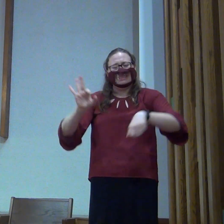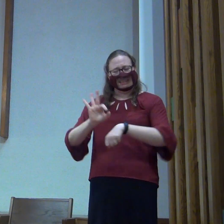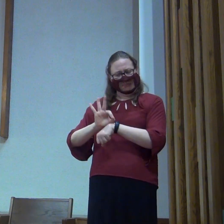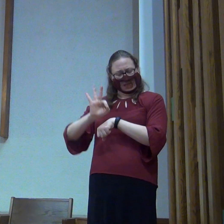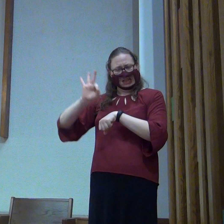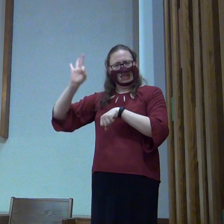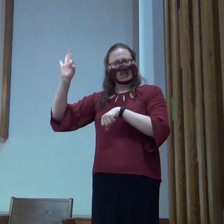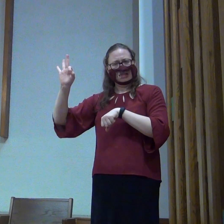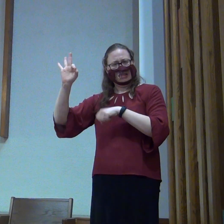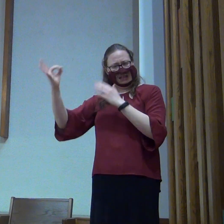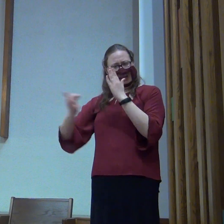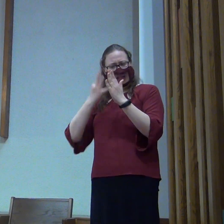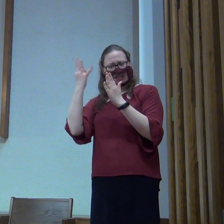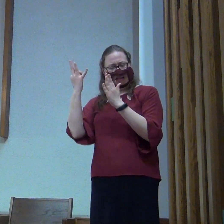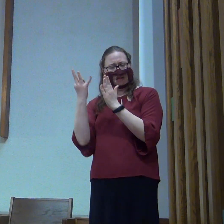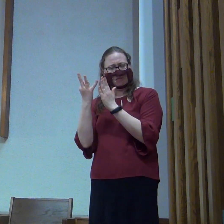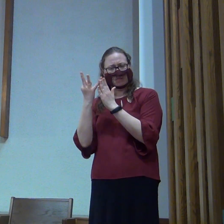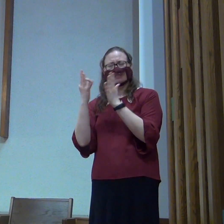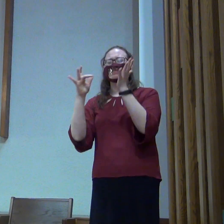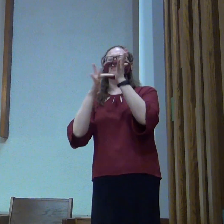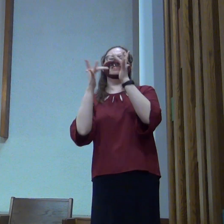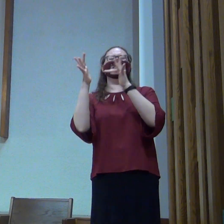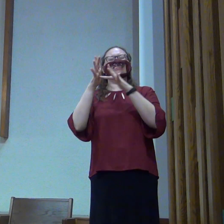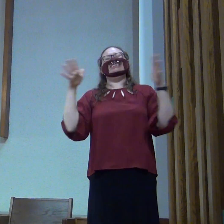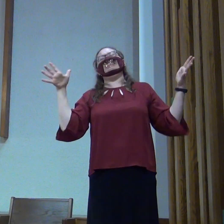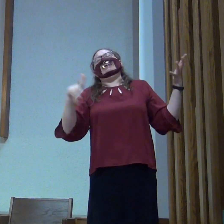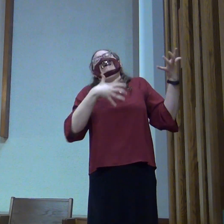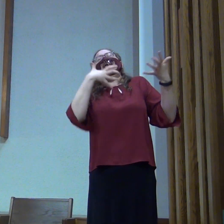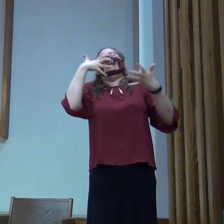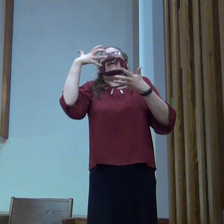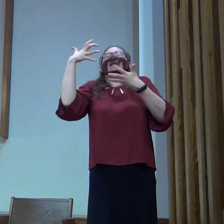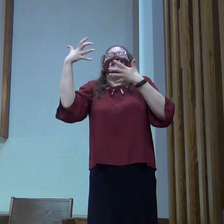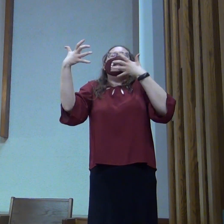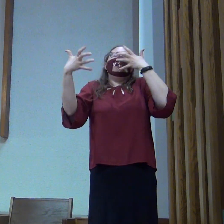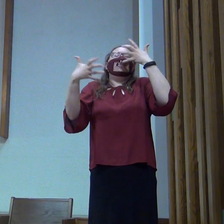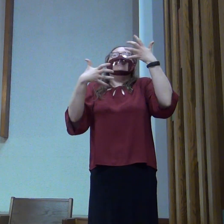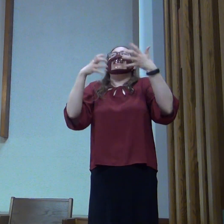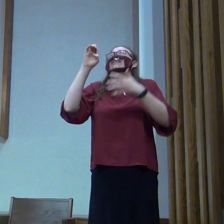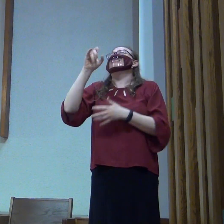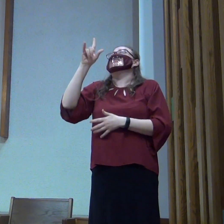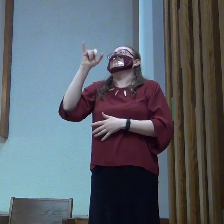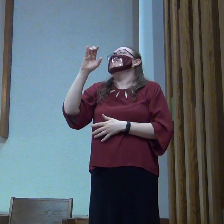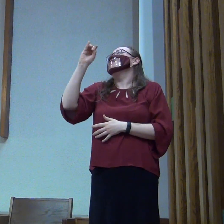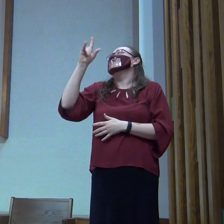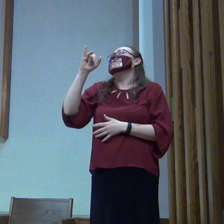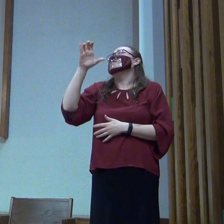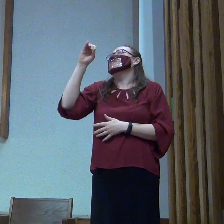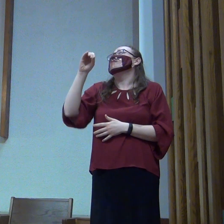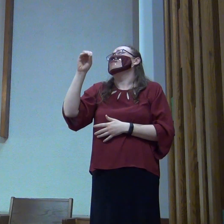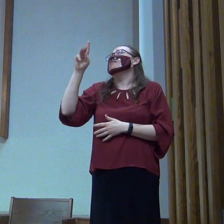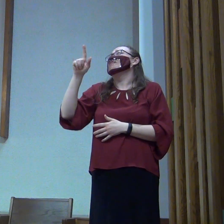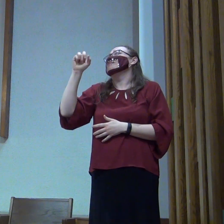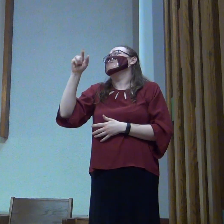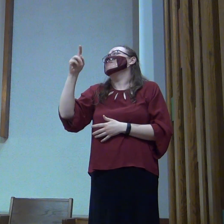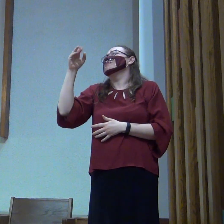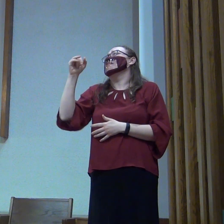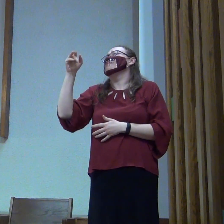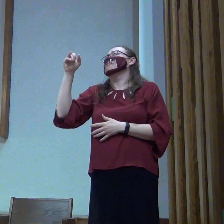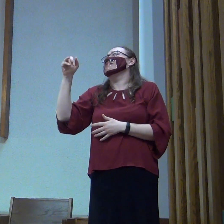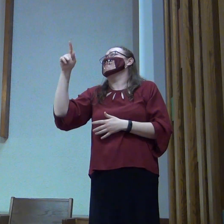hour, Jesus cried out in a loud voice, Eloi, Eloi, lama